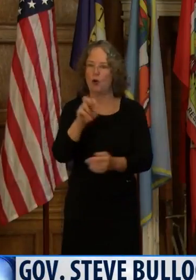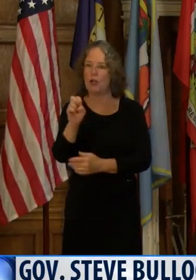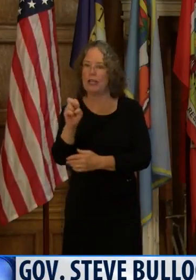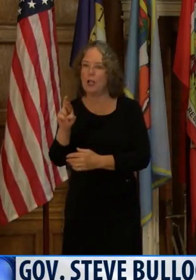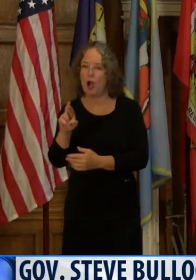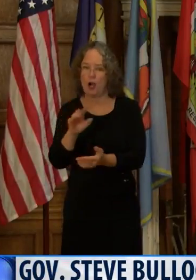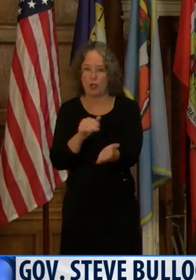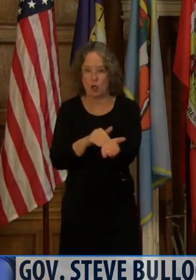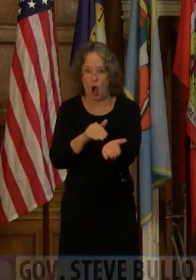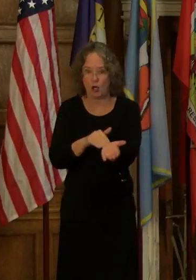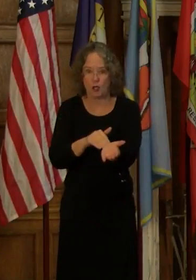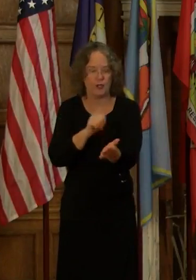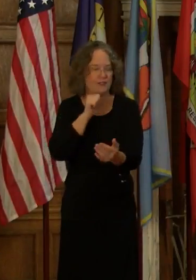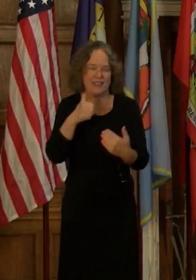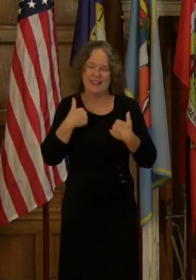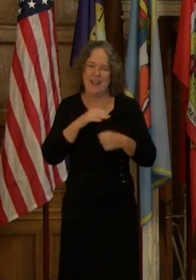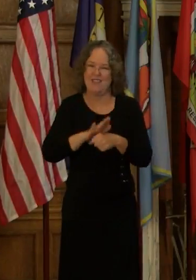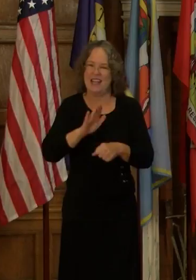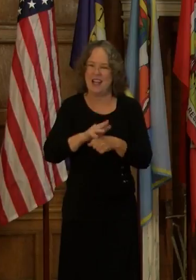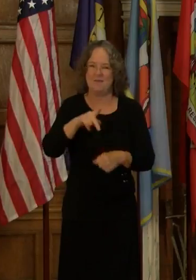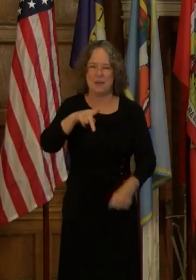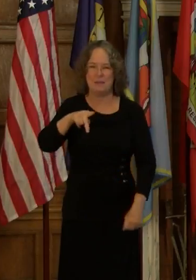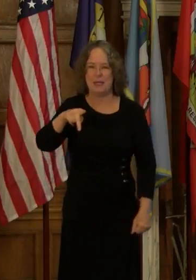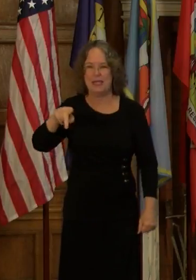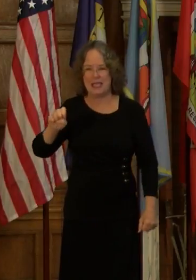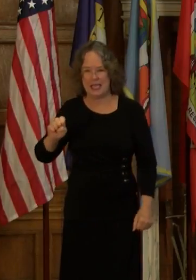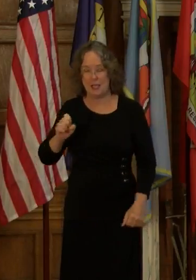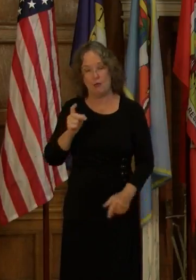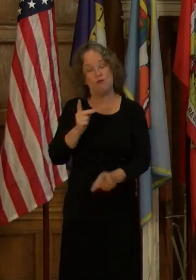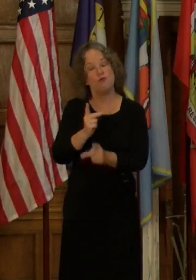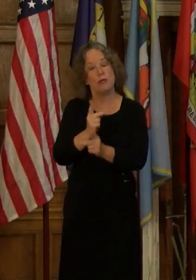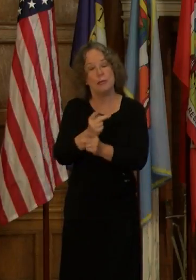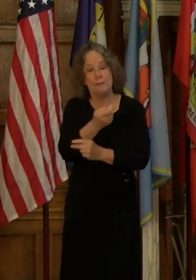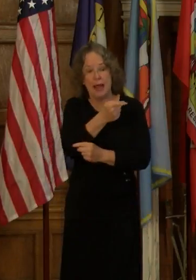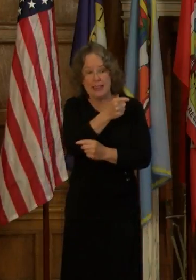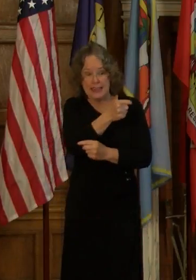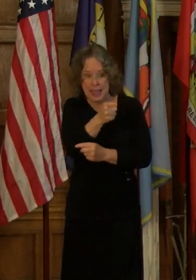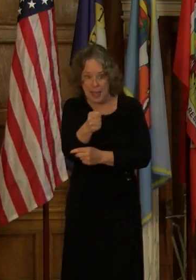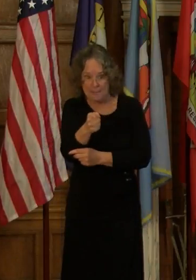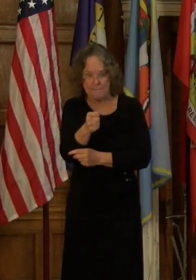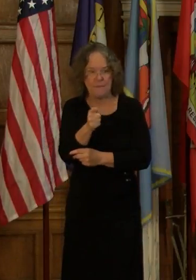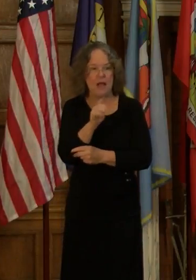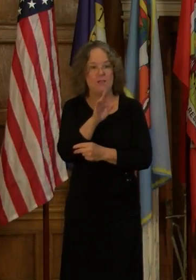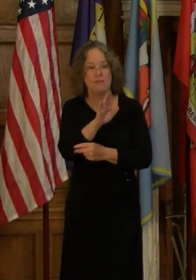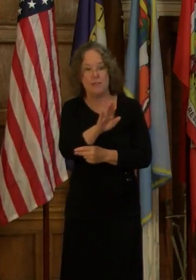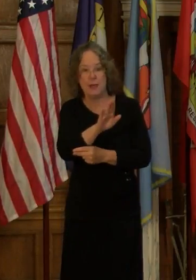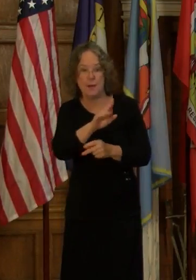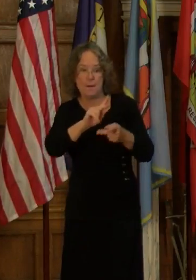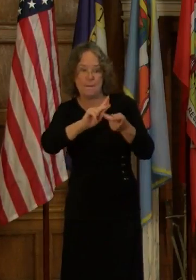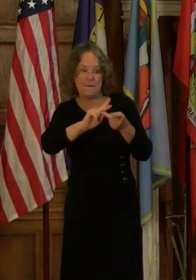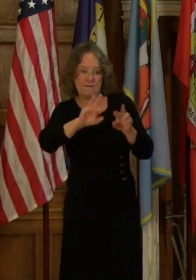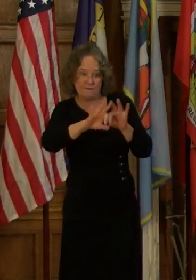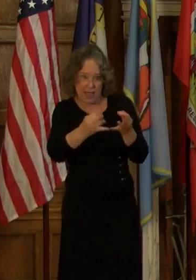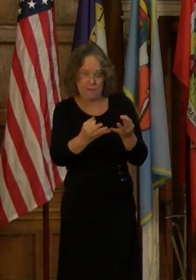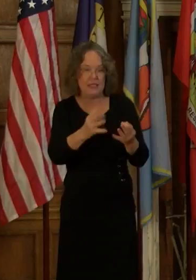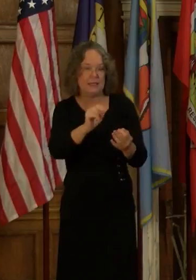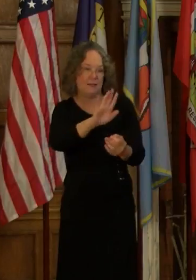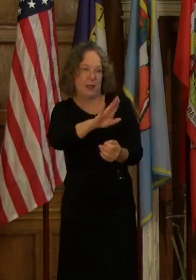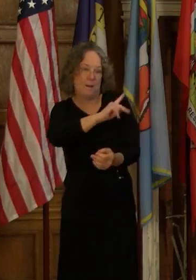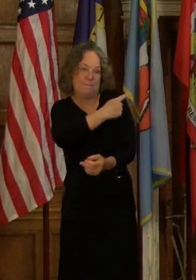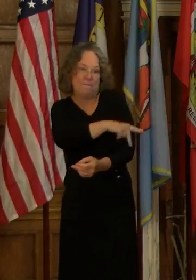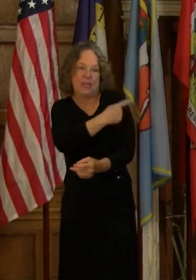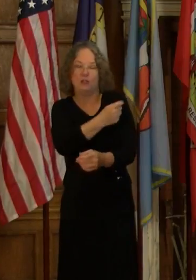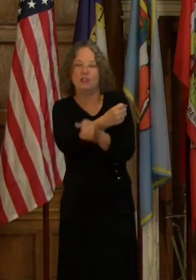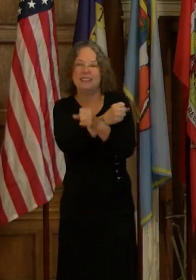doctor doesn't have sufficient PPE to keep them, other patients, and their families safe. I don't want a day